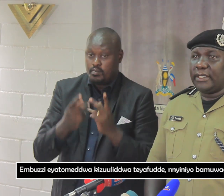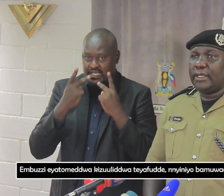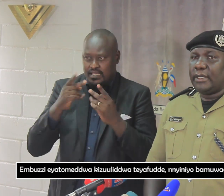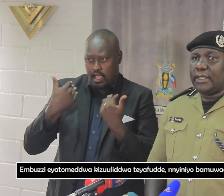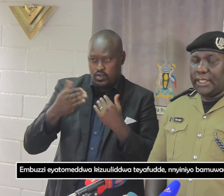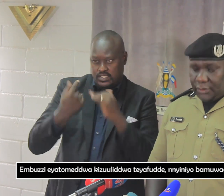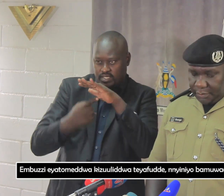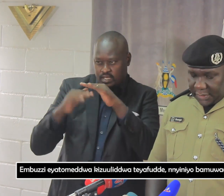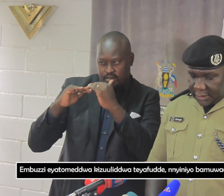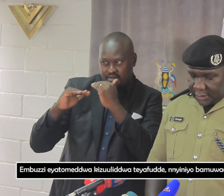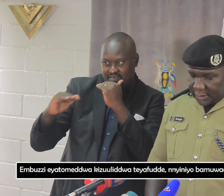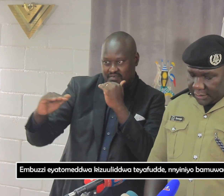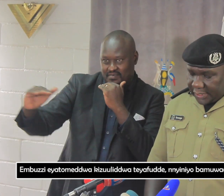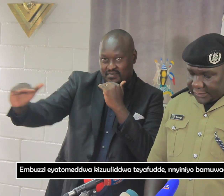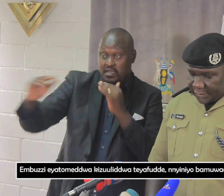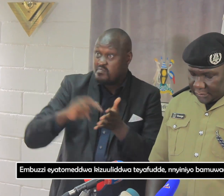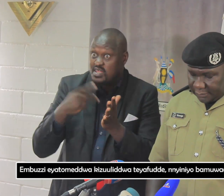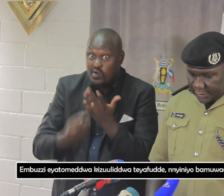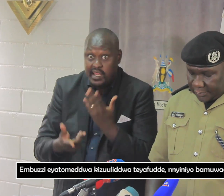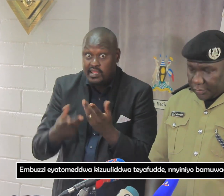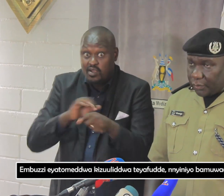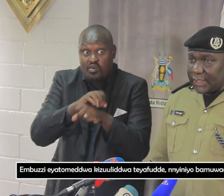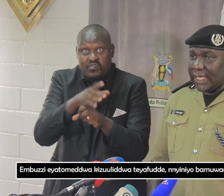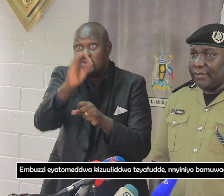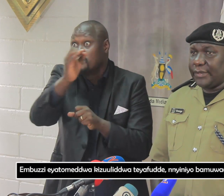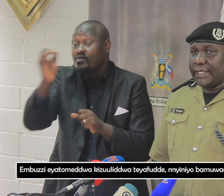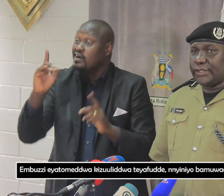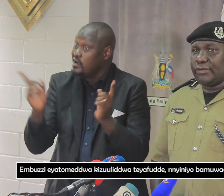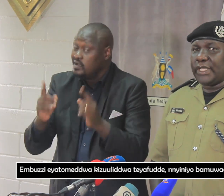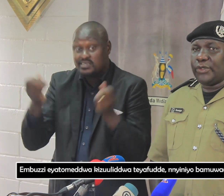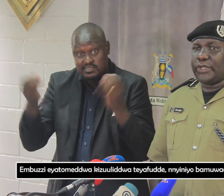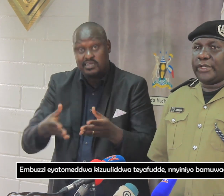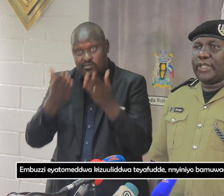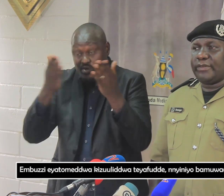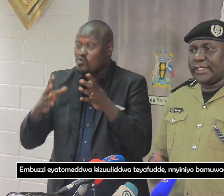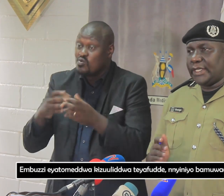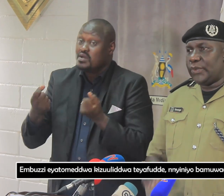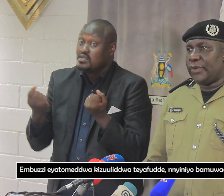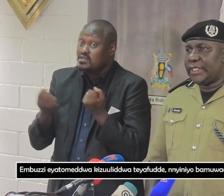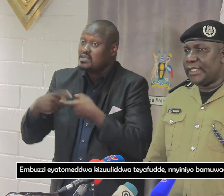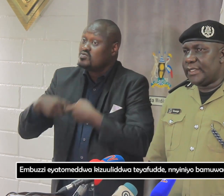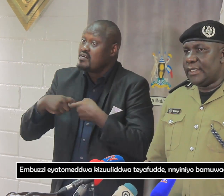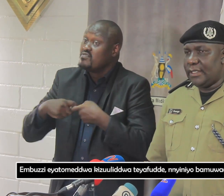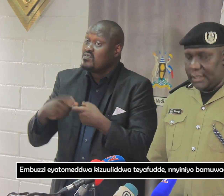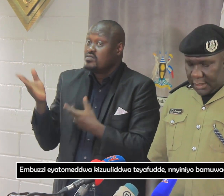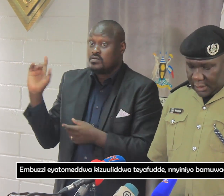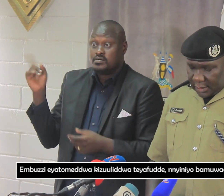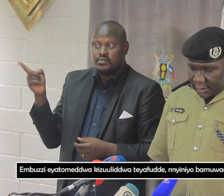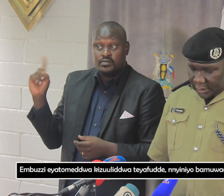peak does not mean the crisis is over. We still have threats of cargo truck drivers that were witnessed